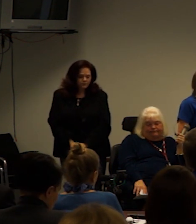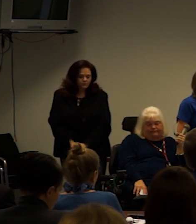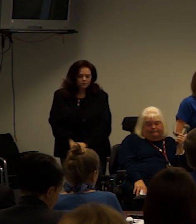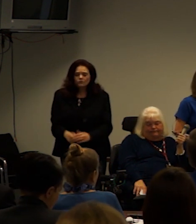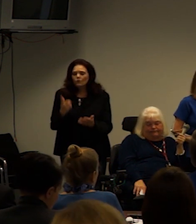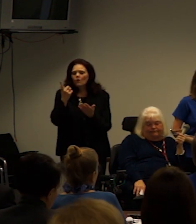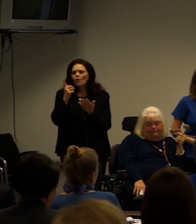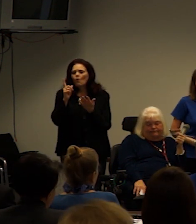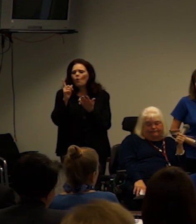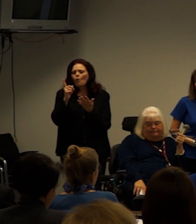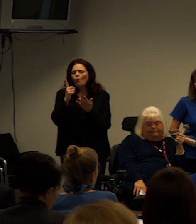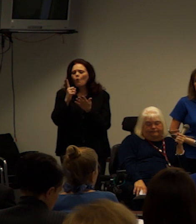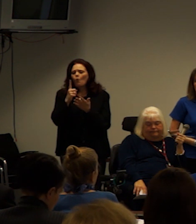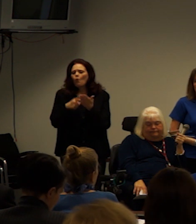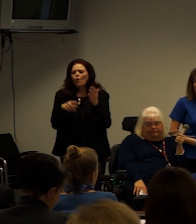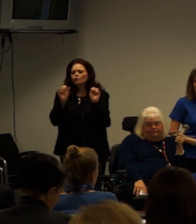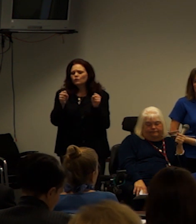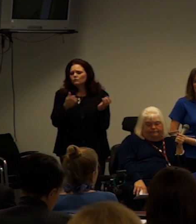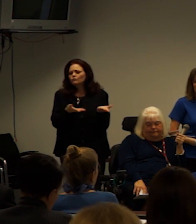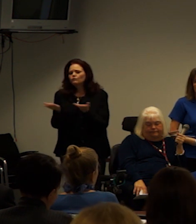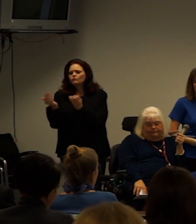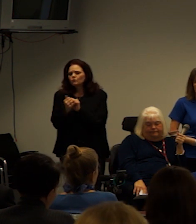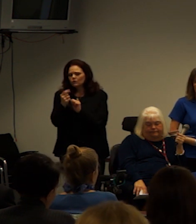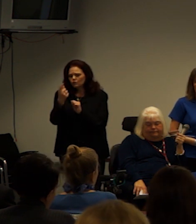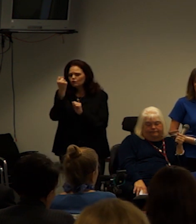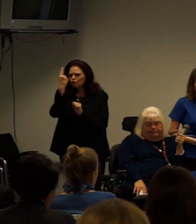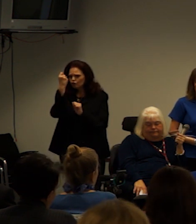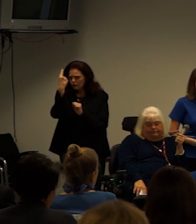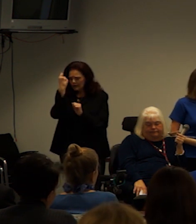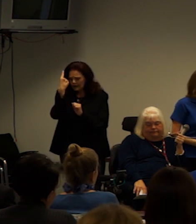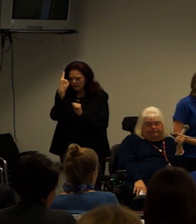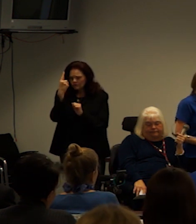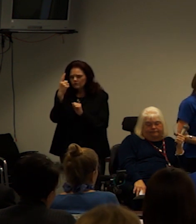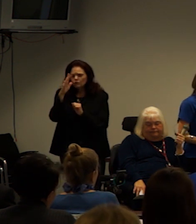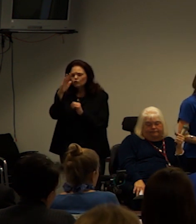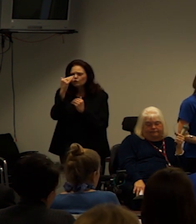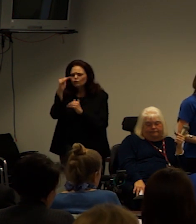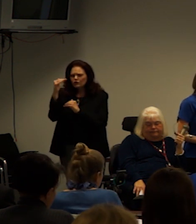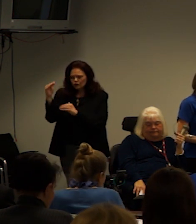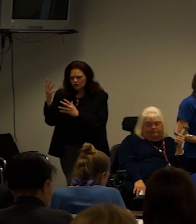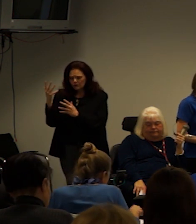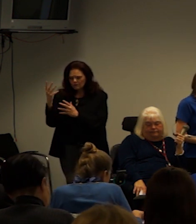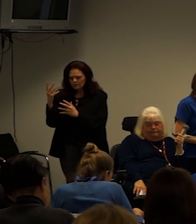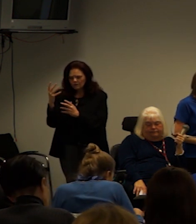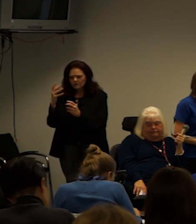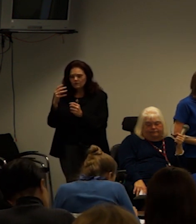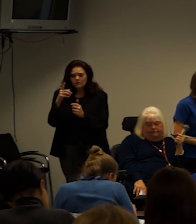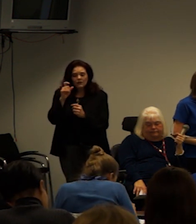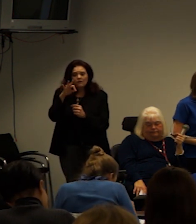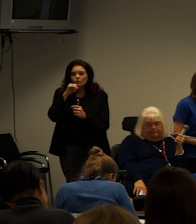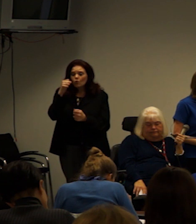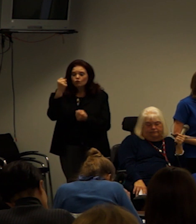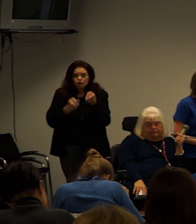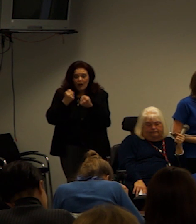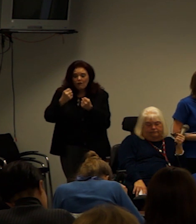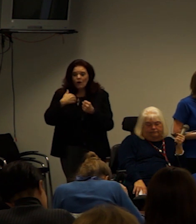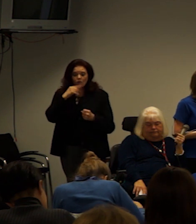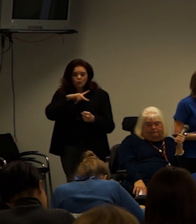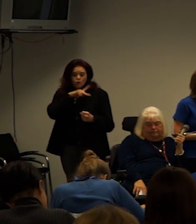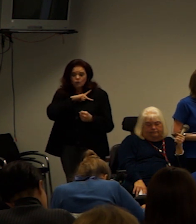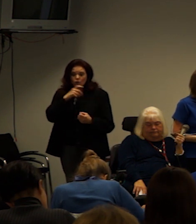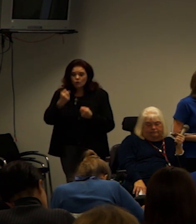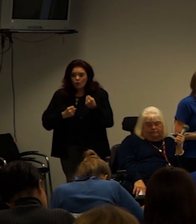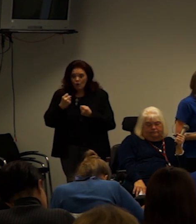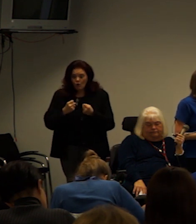What can you take with you? Understand what you can take with you. What are your restrictions? If you do not drive or have a personal vehicle,